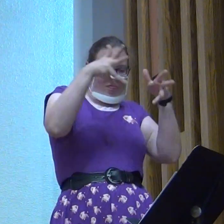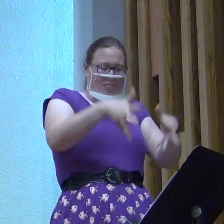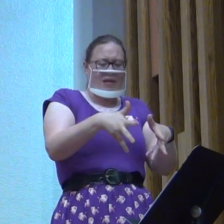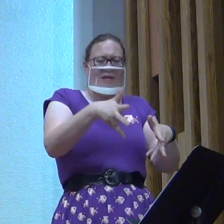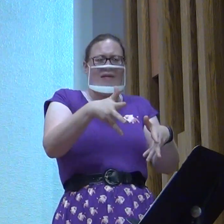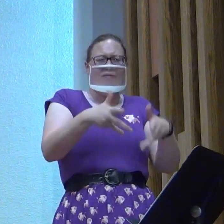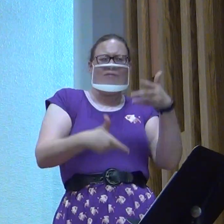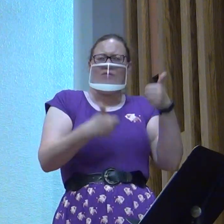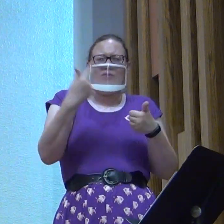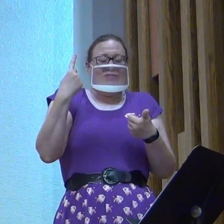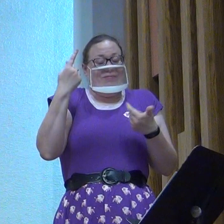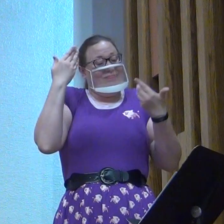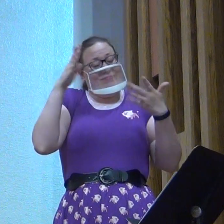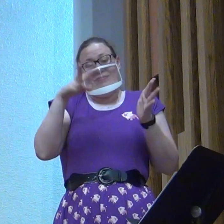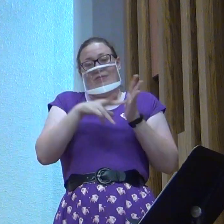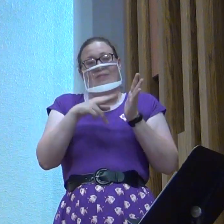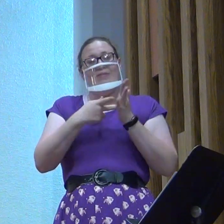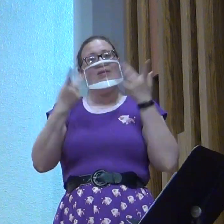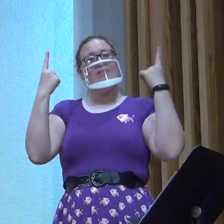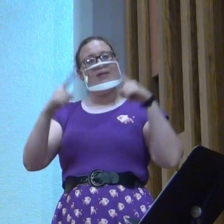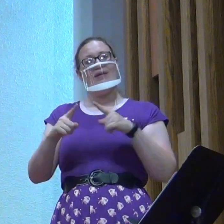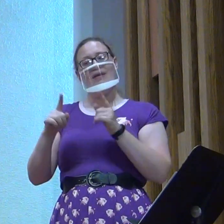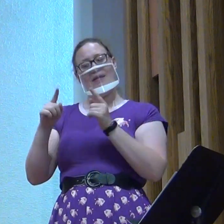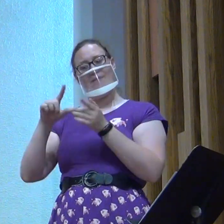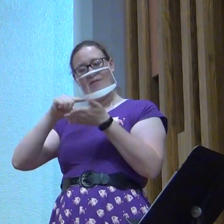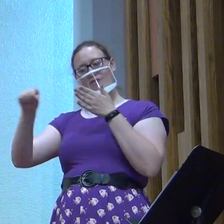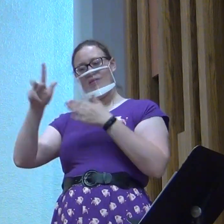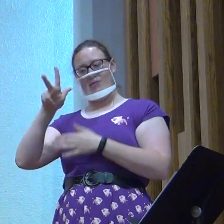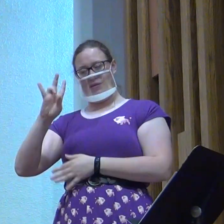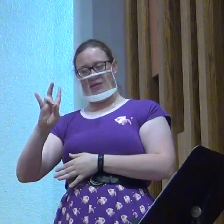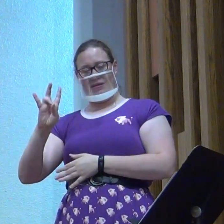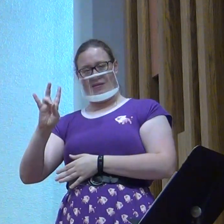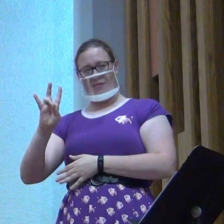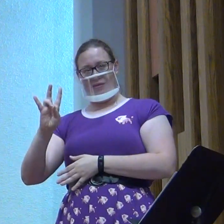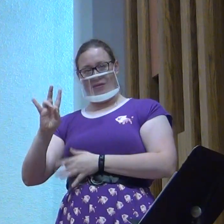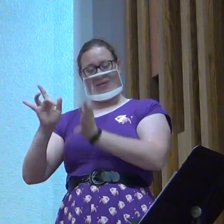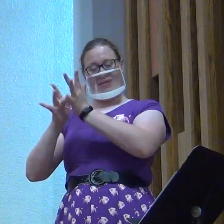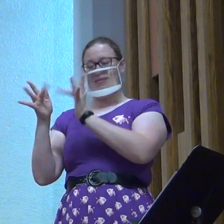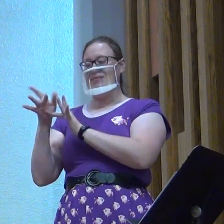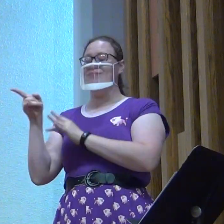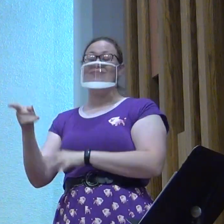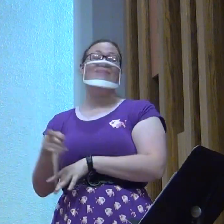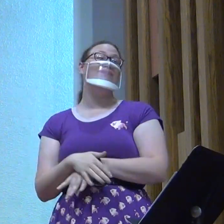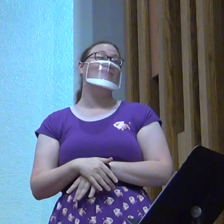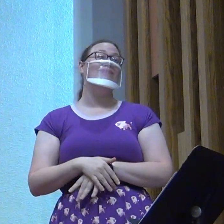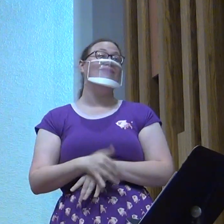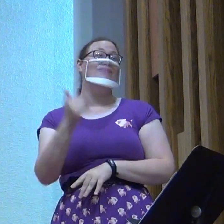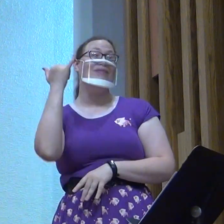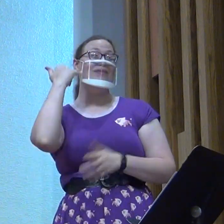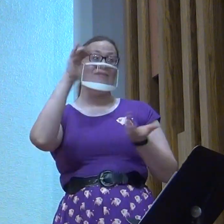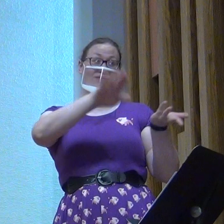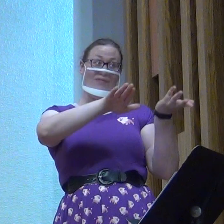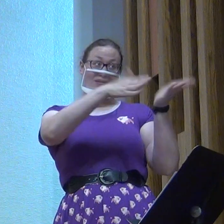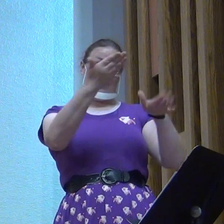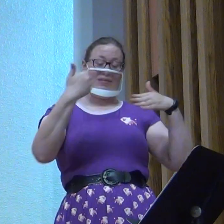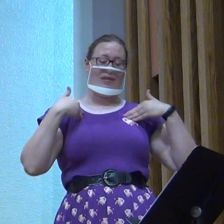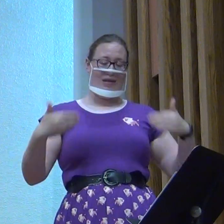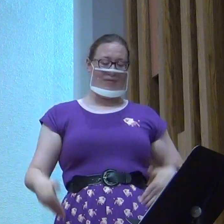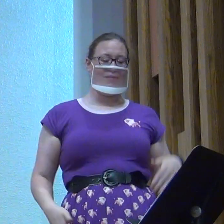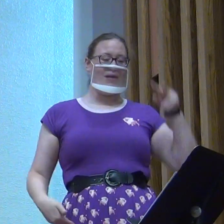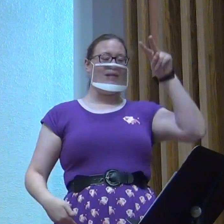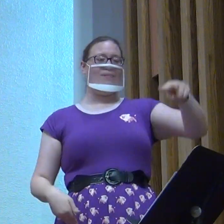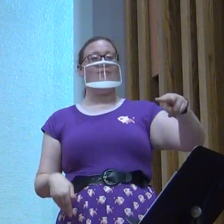left. Until we come to verse 37. And Jesus says, where there is a dead body,